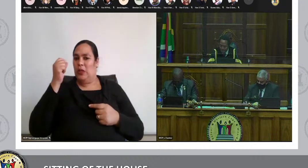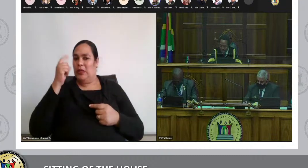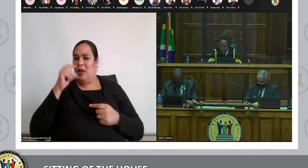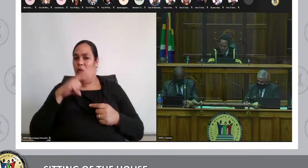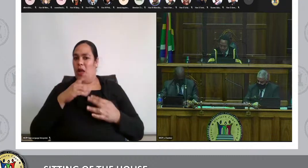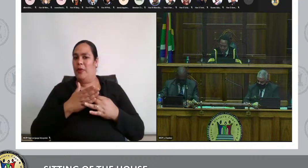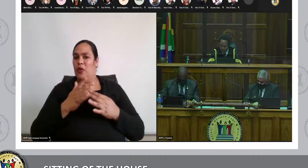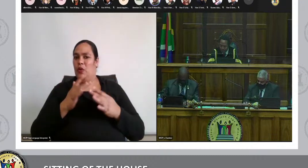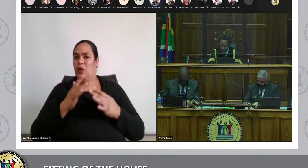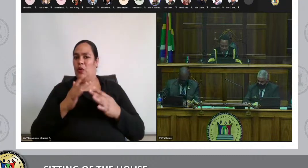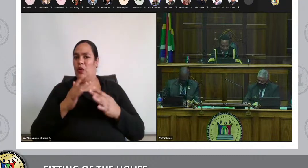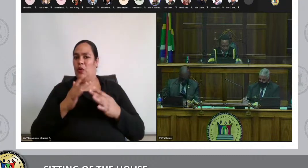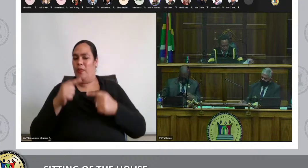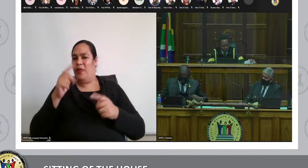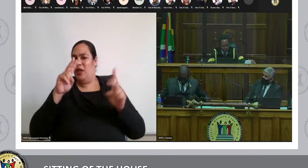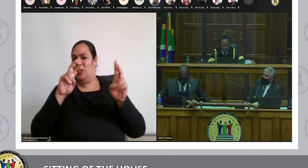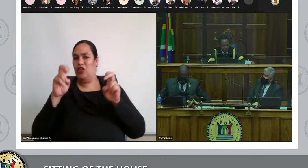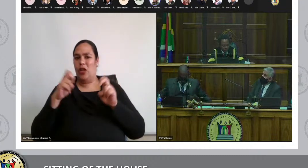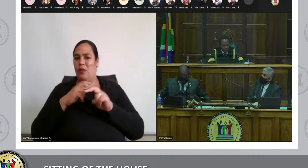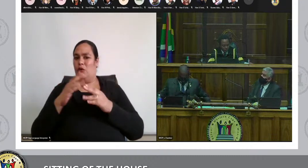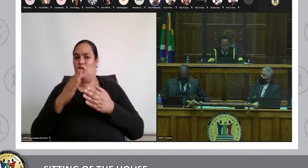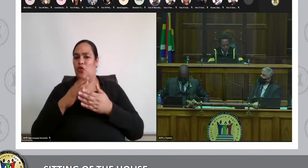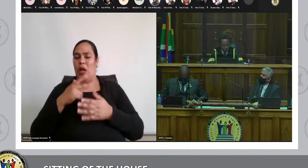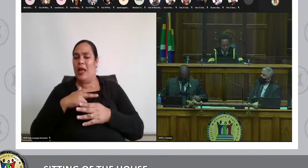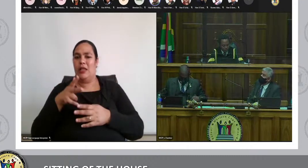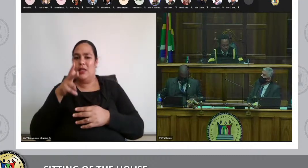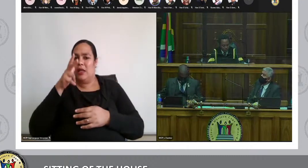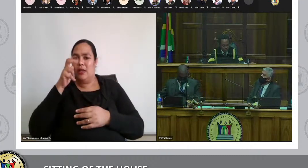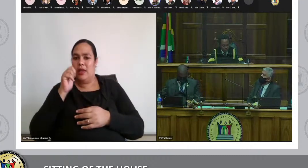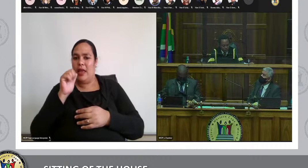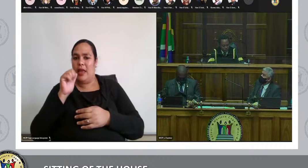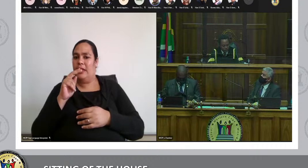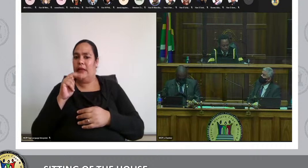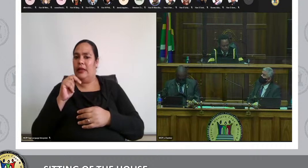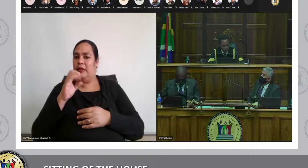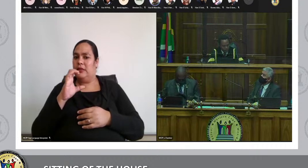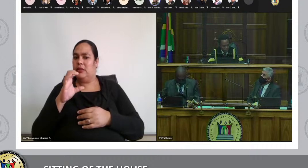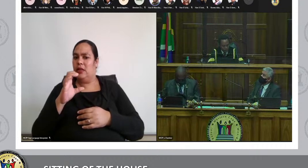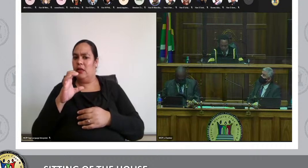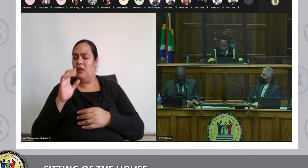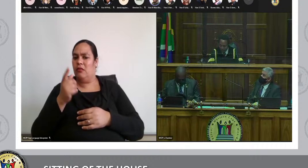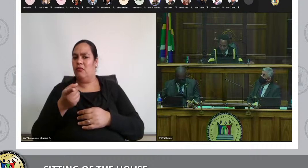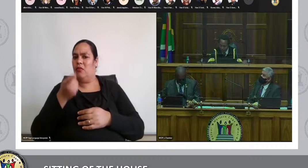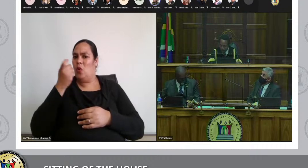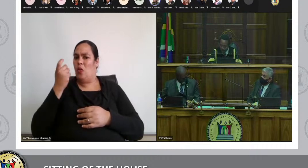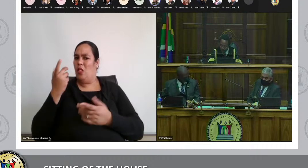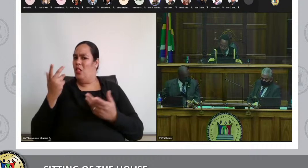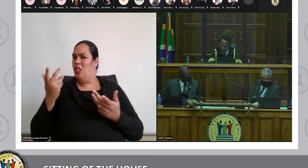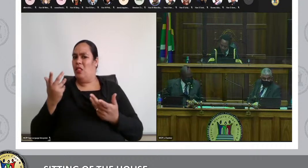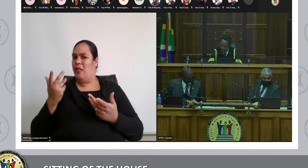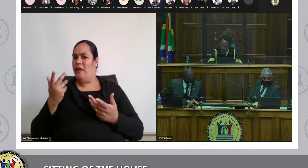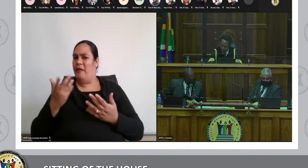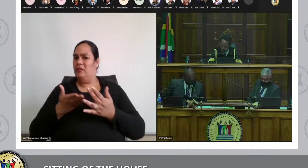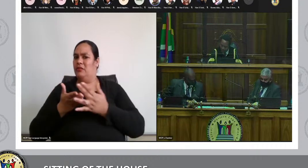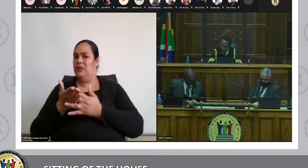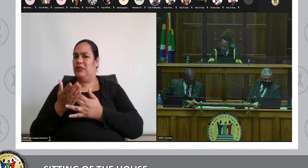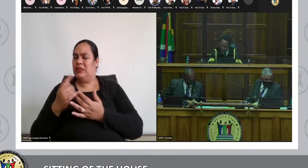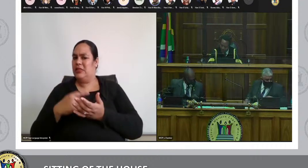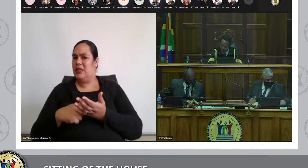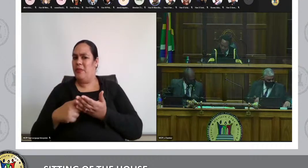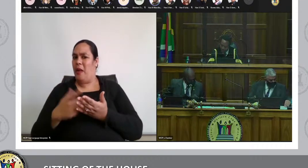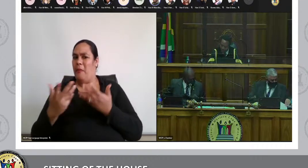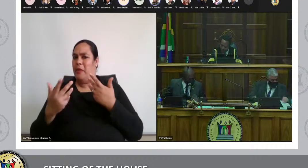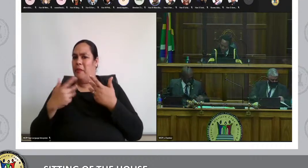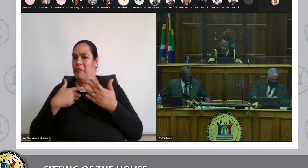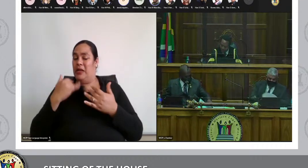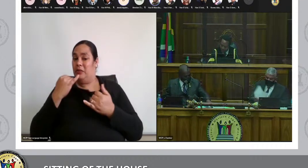the connectivity issues, I'm not sure, I didn't hear the ANC being called into the debate, unless I'm making